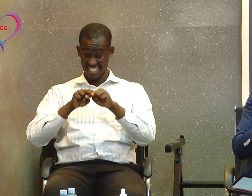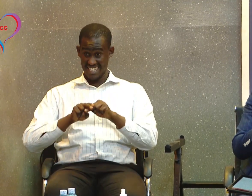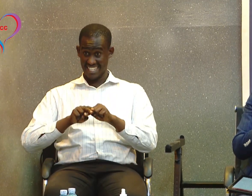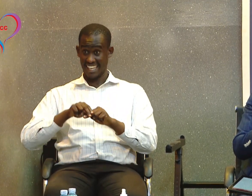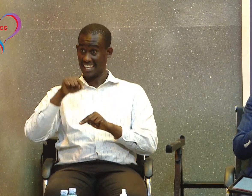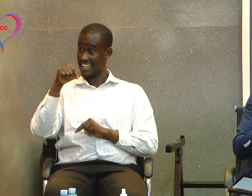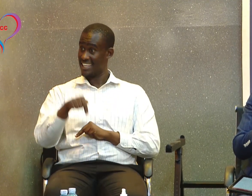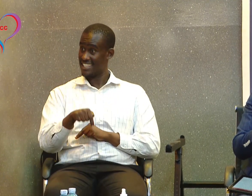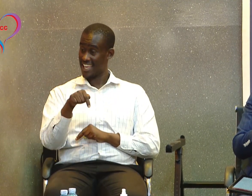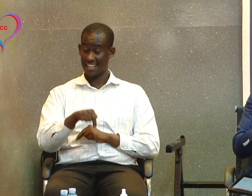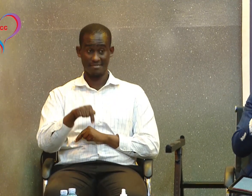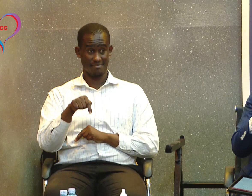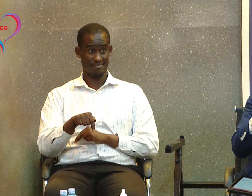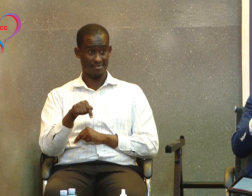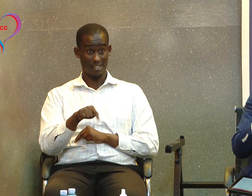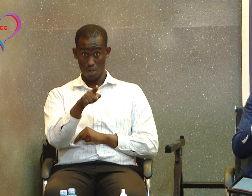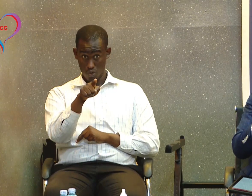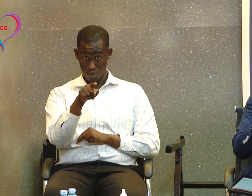here,